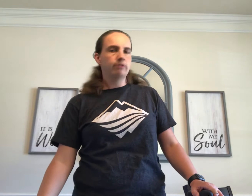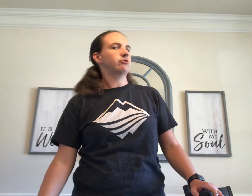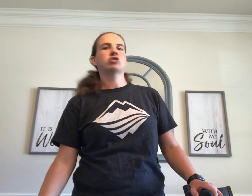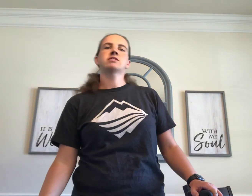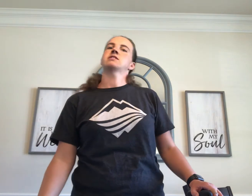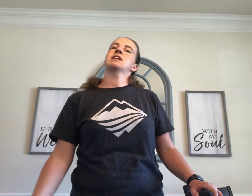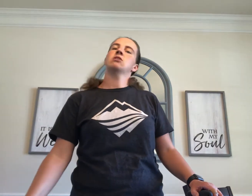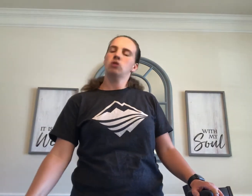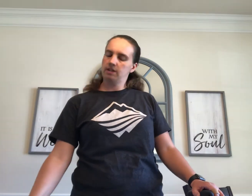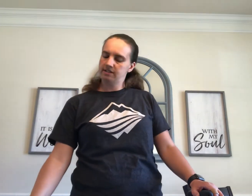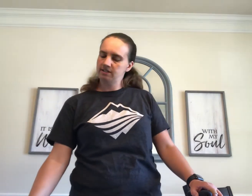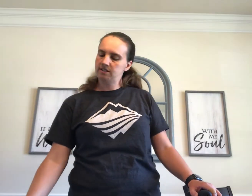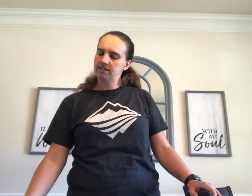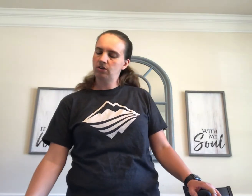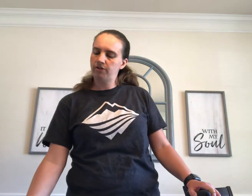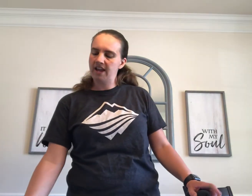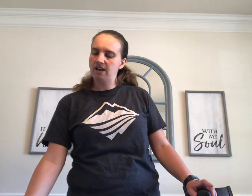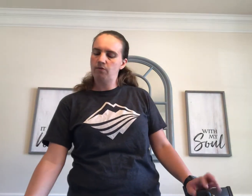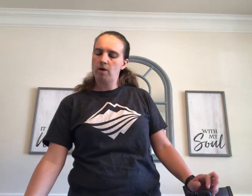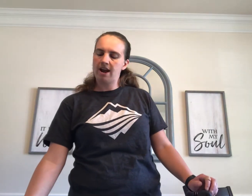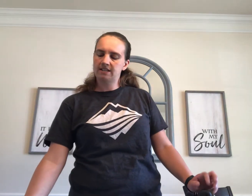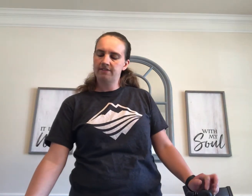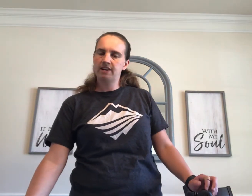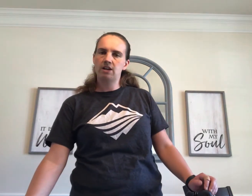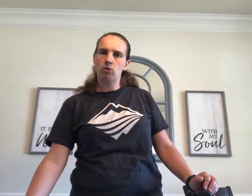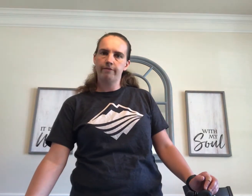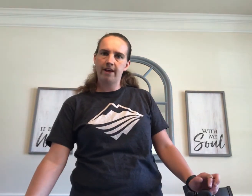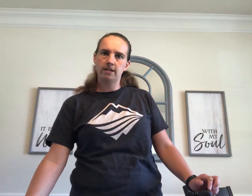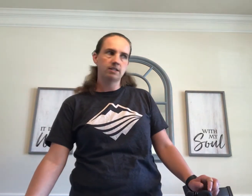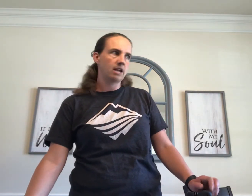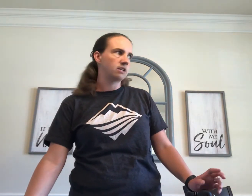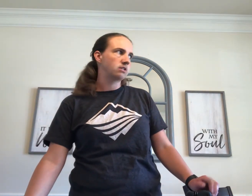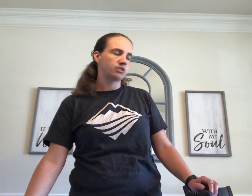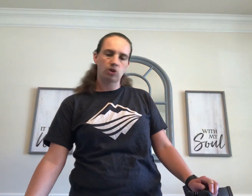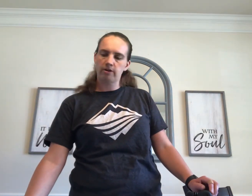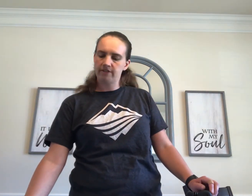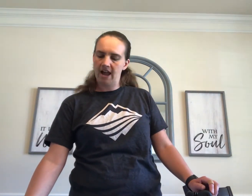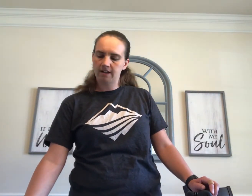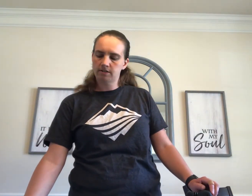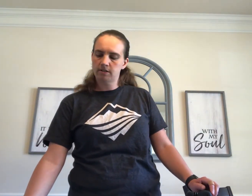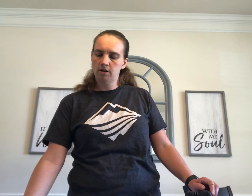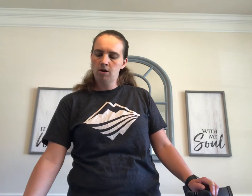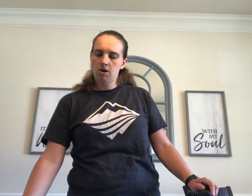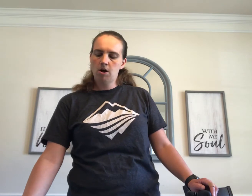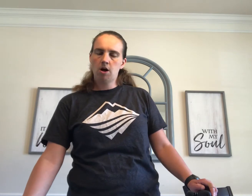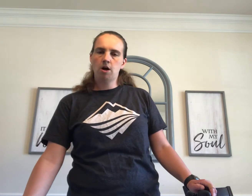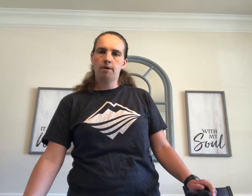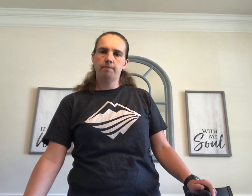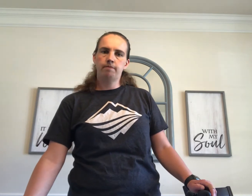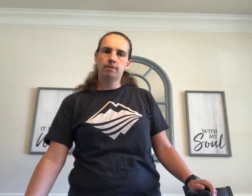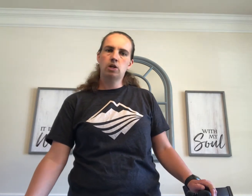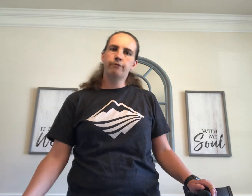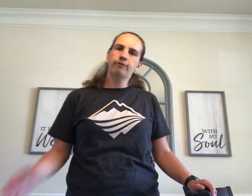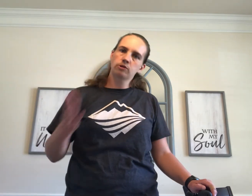just to signal, it says to signal the end of one activity or event and the start of the next. You know, first we